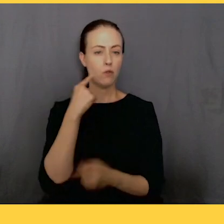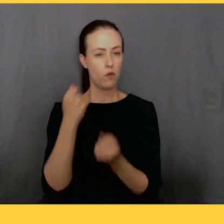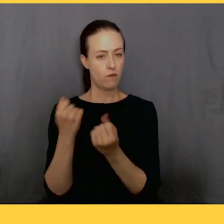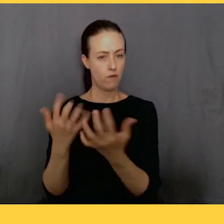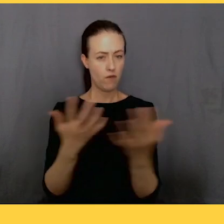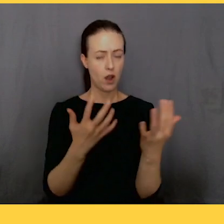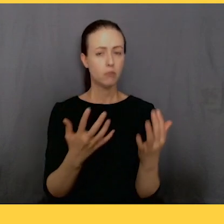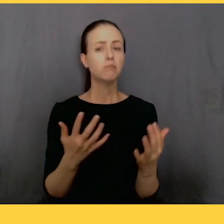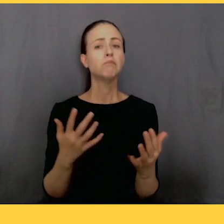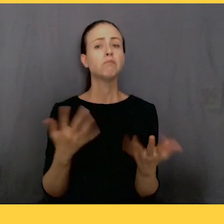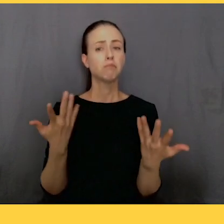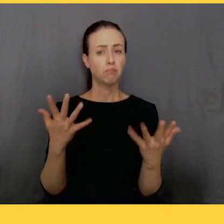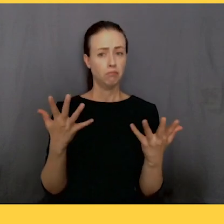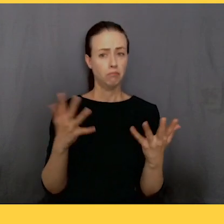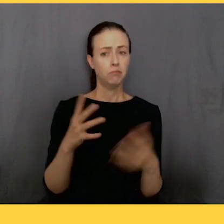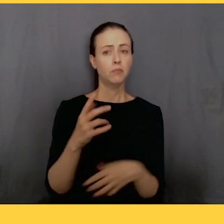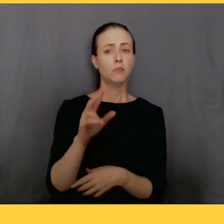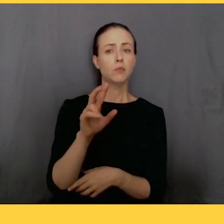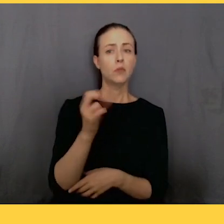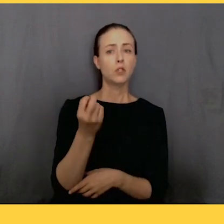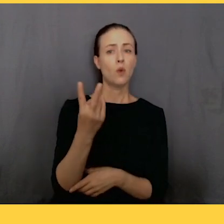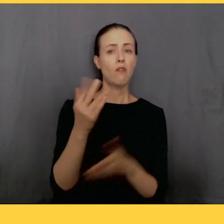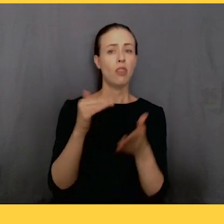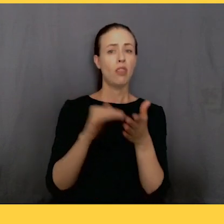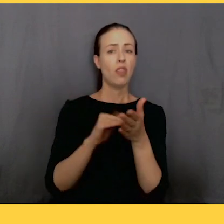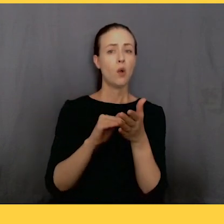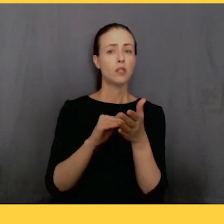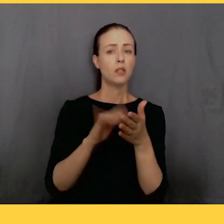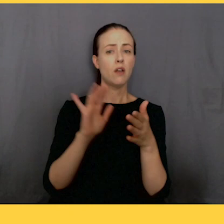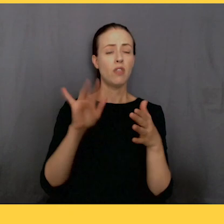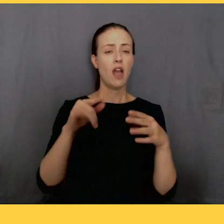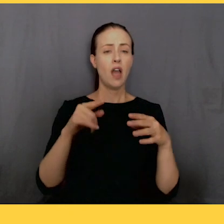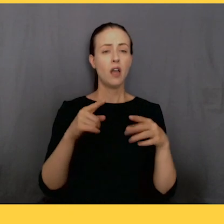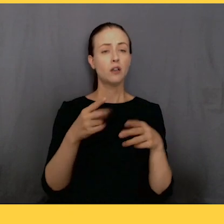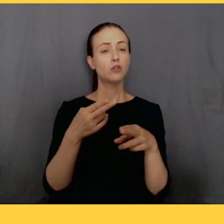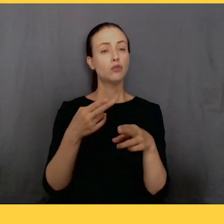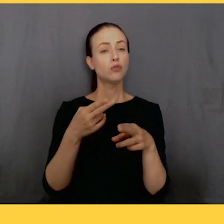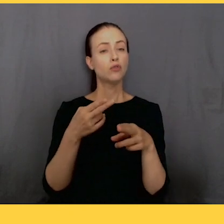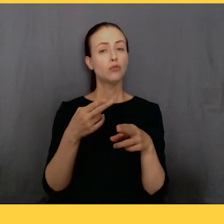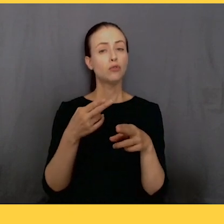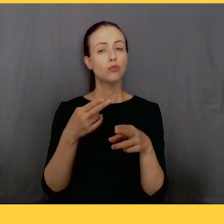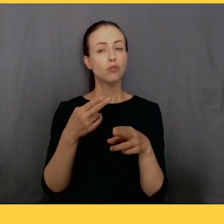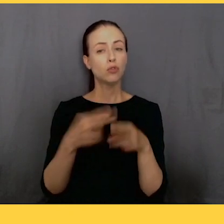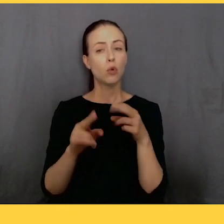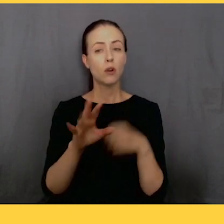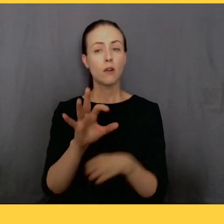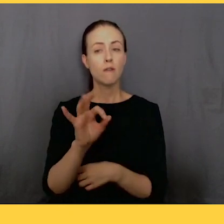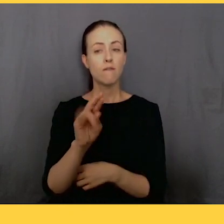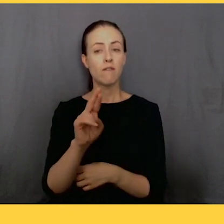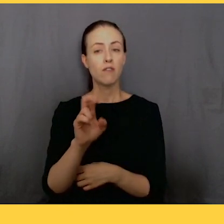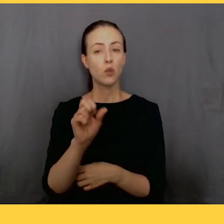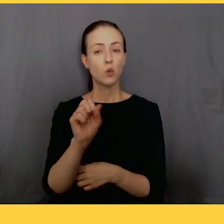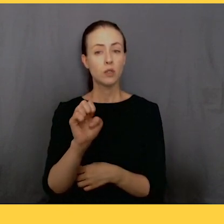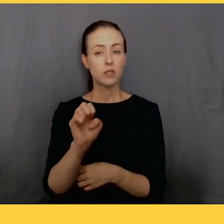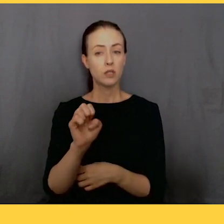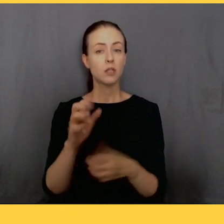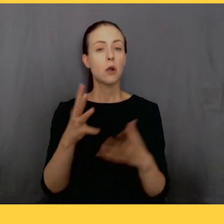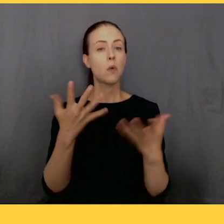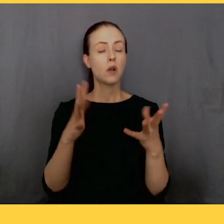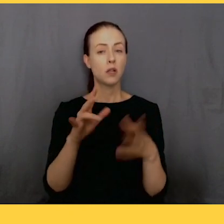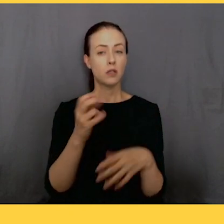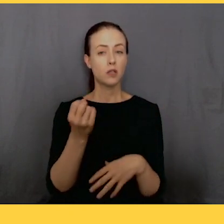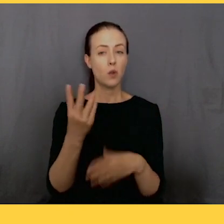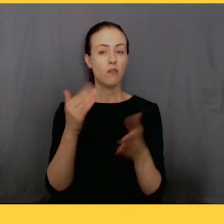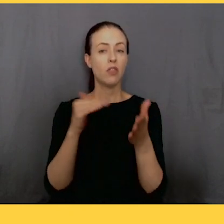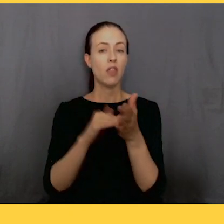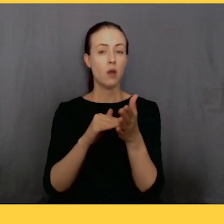installed over 12,000 of these devices or locations to better